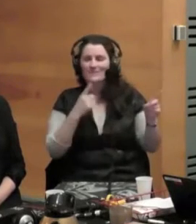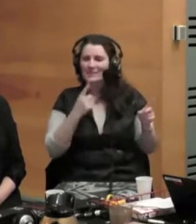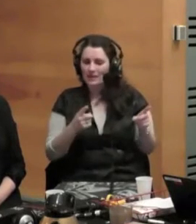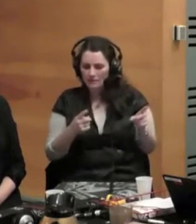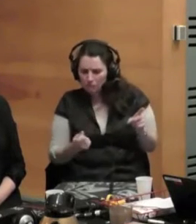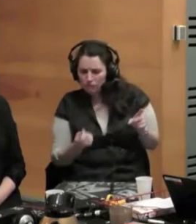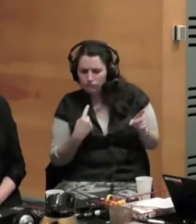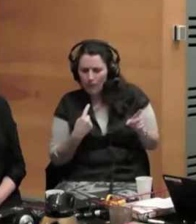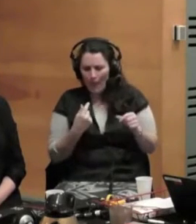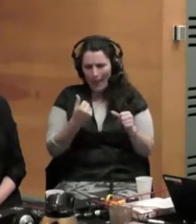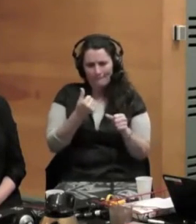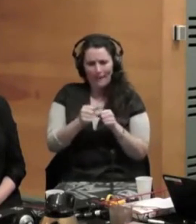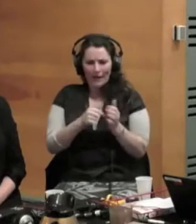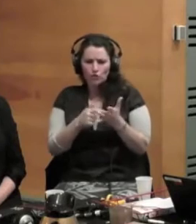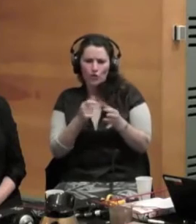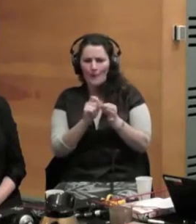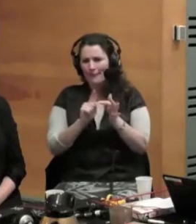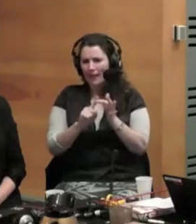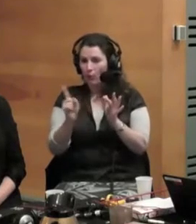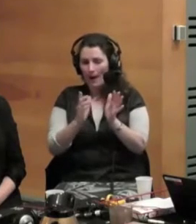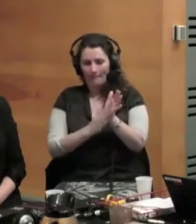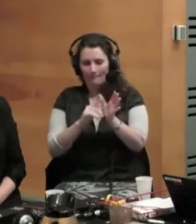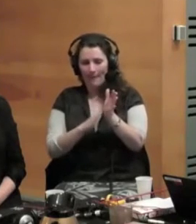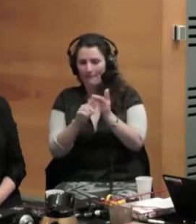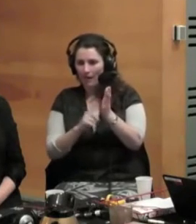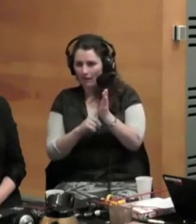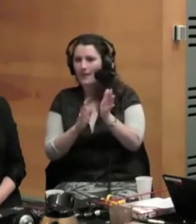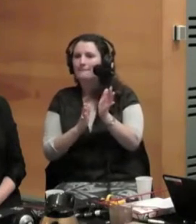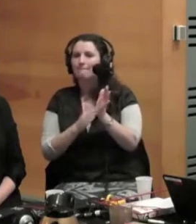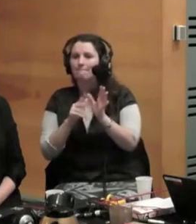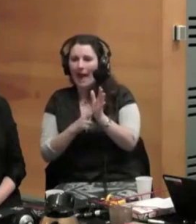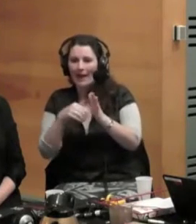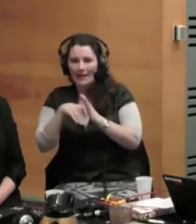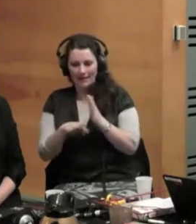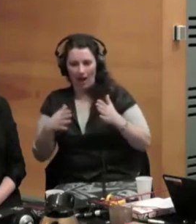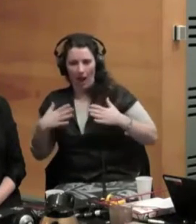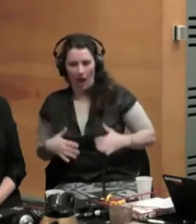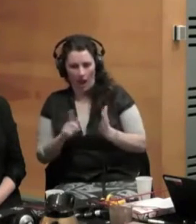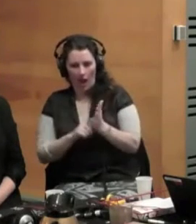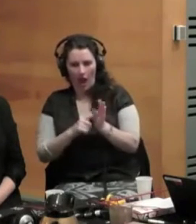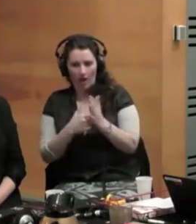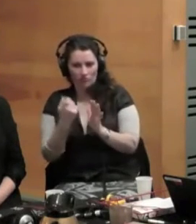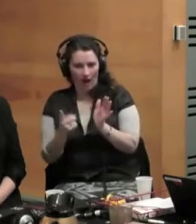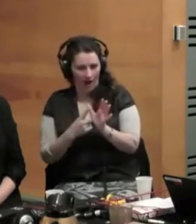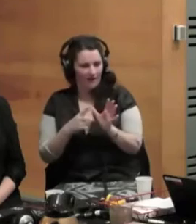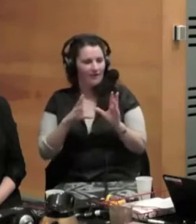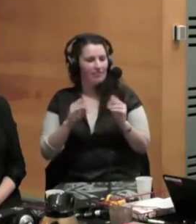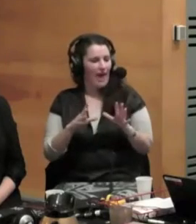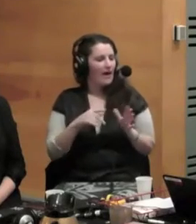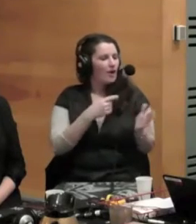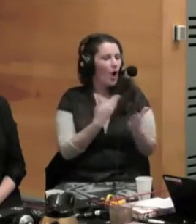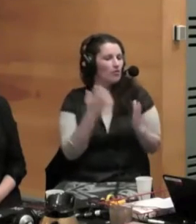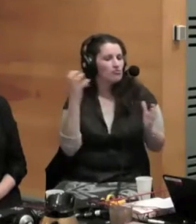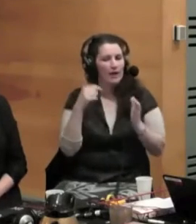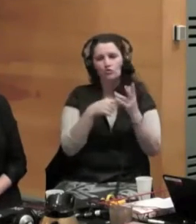judgmental radio host who talks on topics he knows nothing about, says Graham of Camberwell, who I reckon we can read between the lines. He's probably one of those mammals.